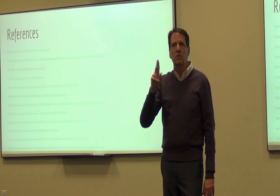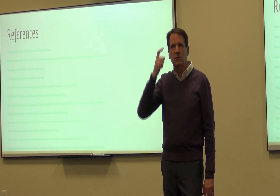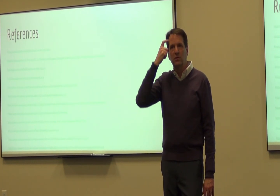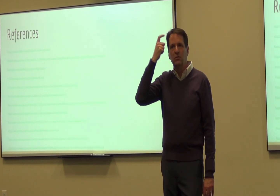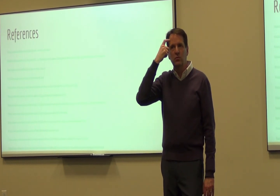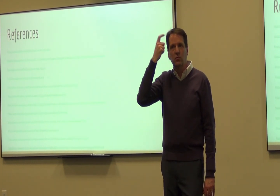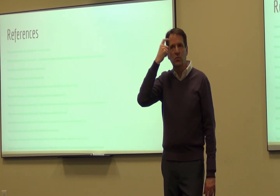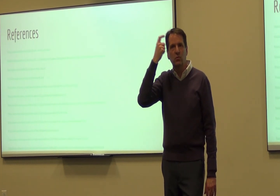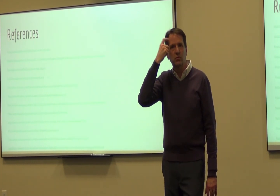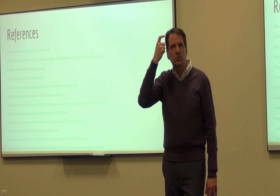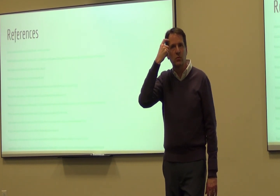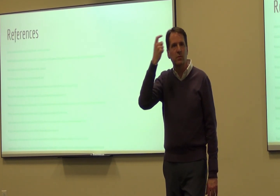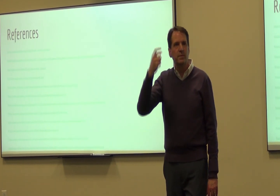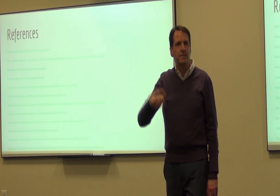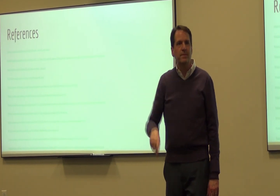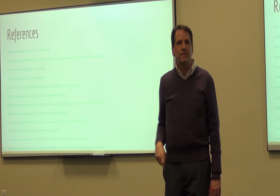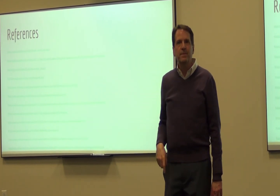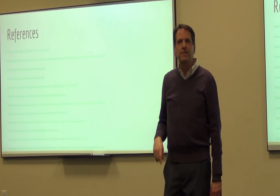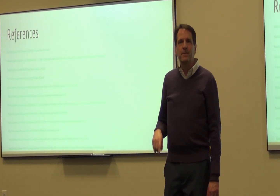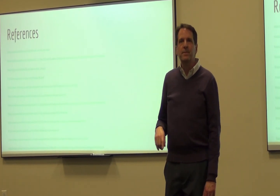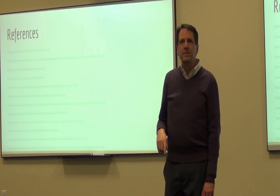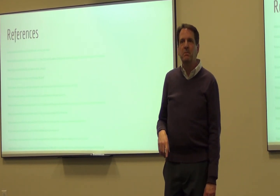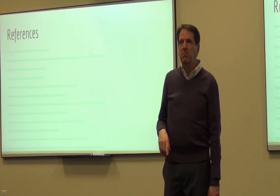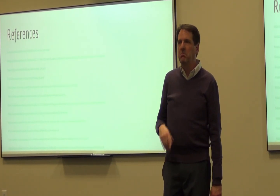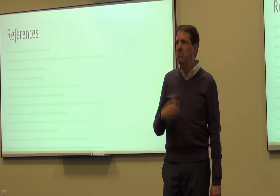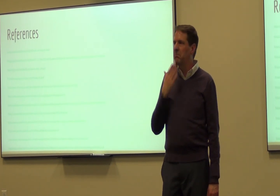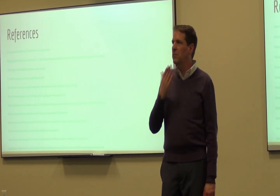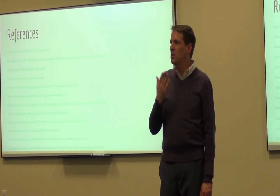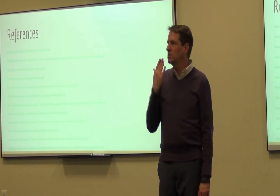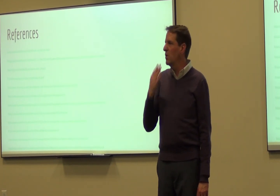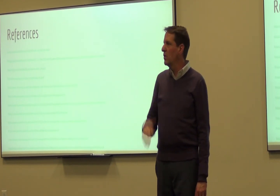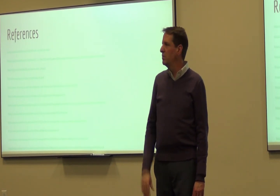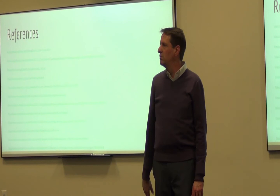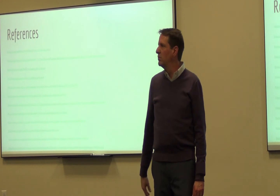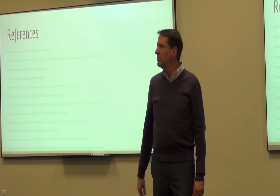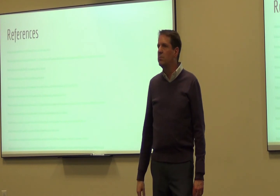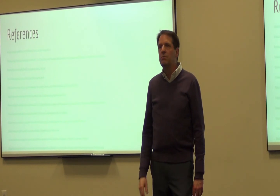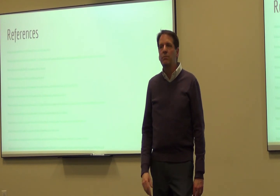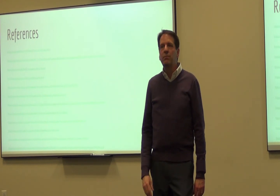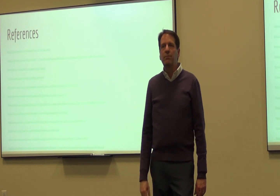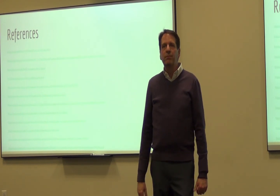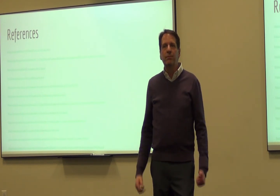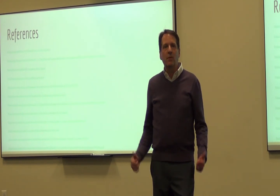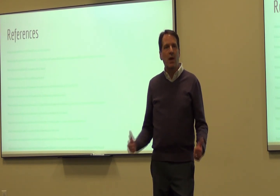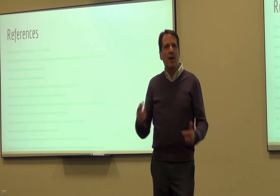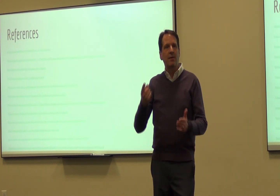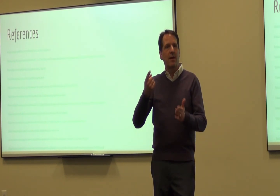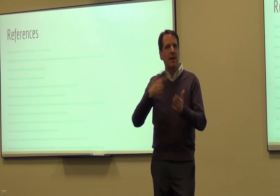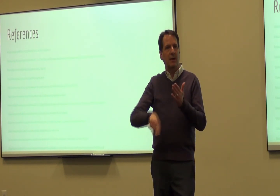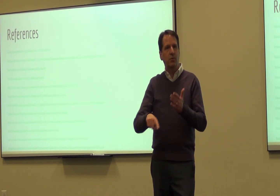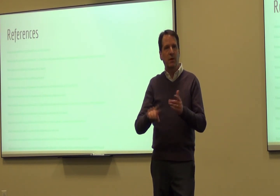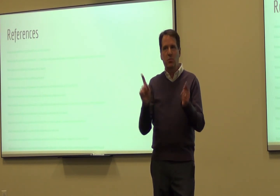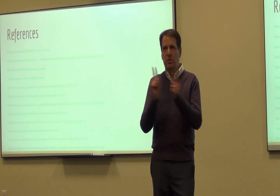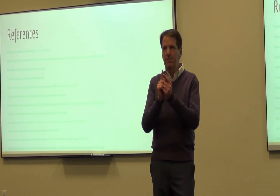Juku. That's their word for cram school. That's good to know, right?